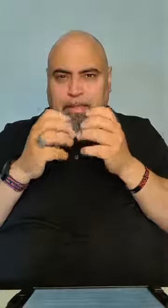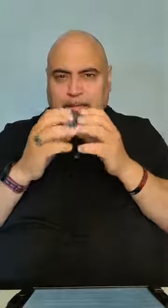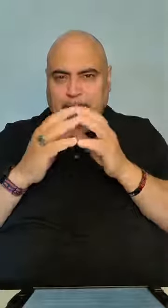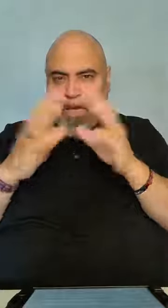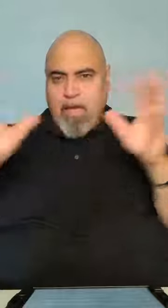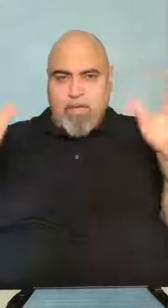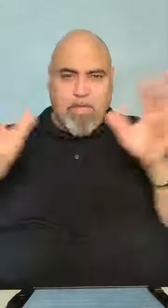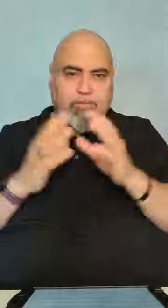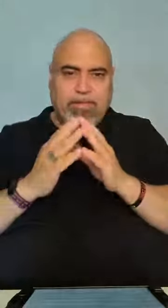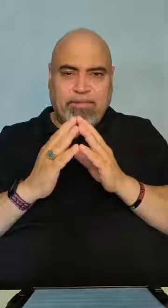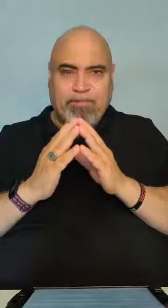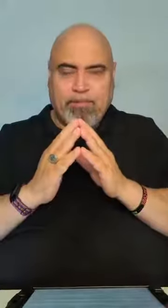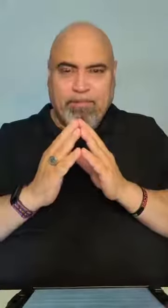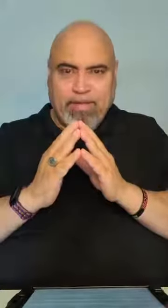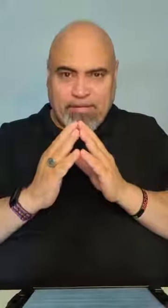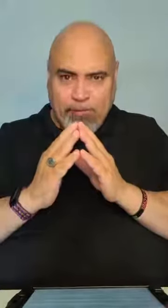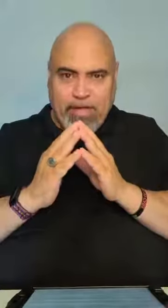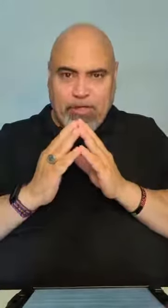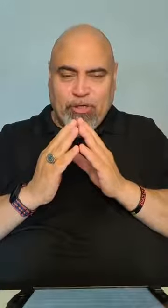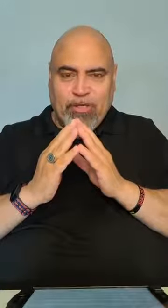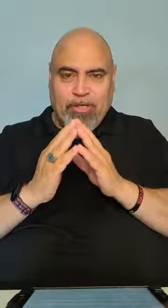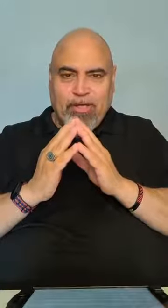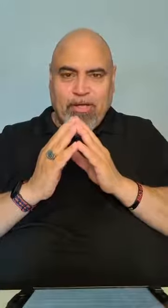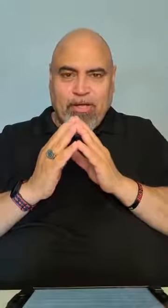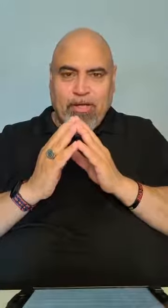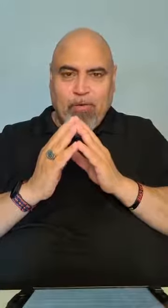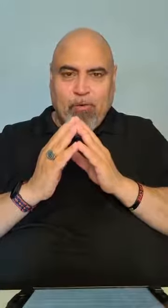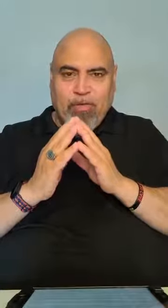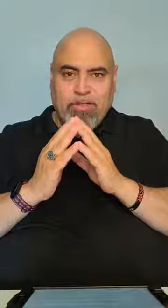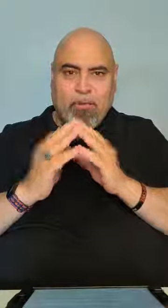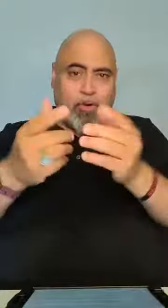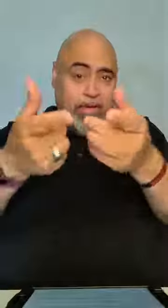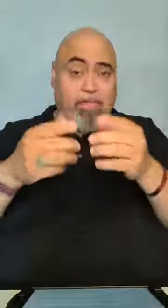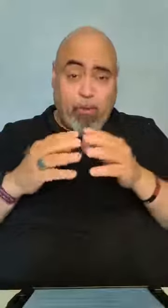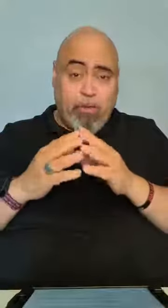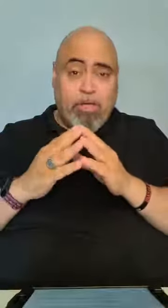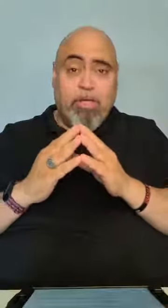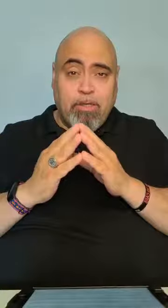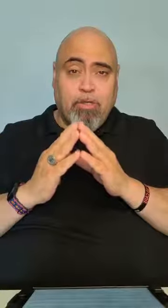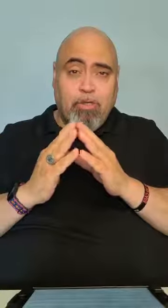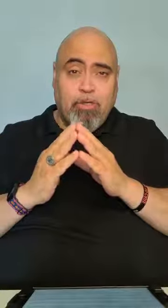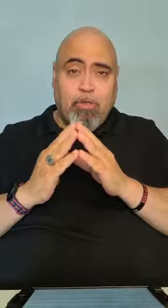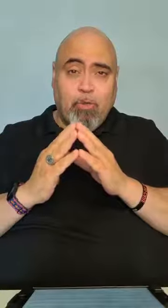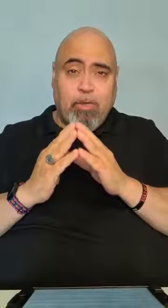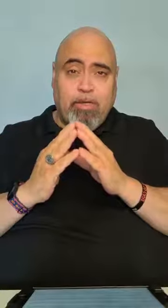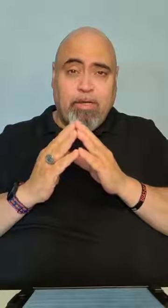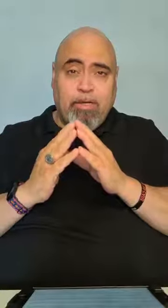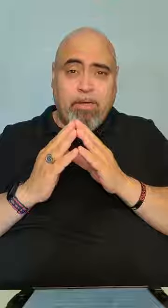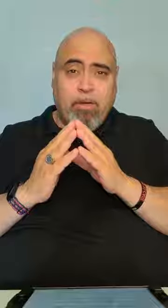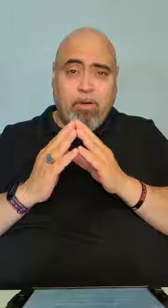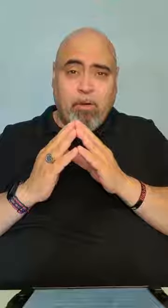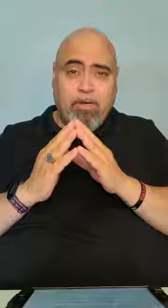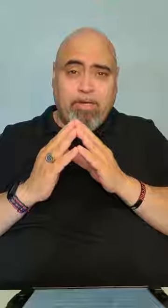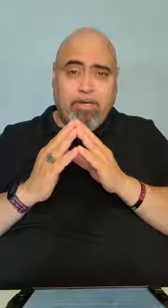that God loves his creation across the board, and that we should join our Lord in